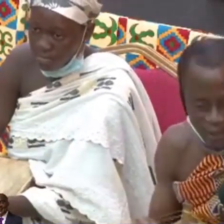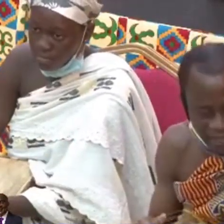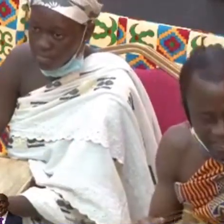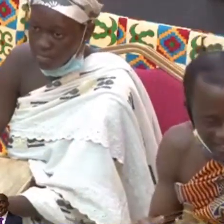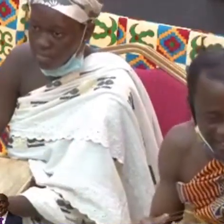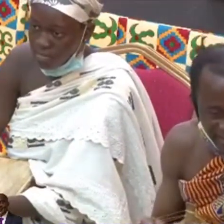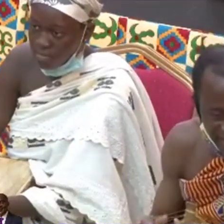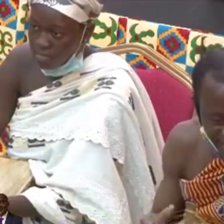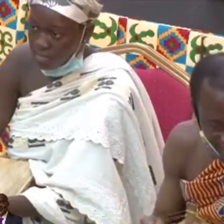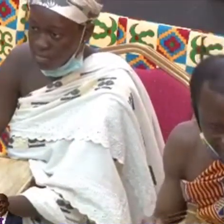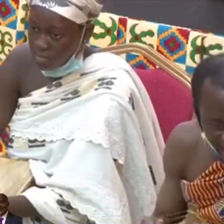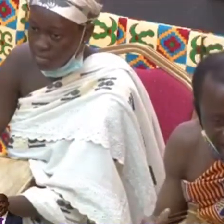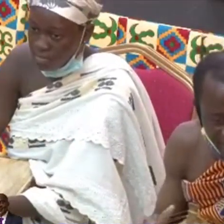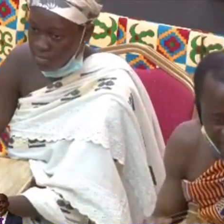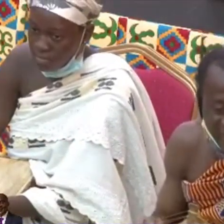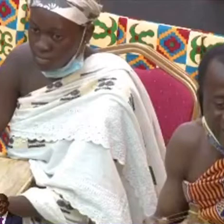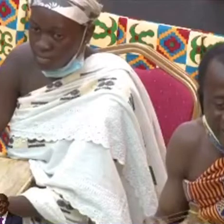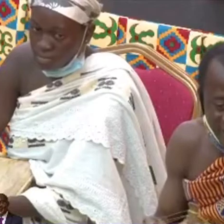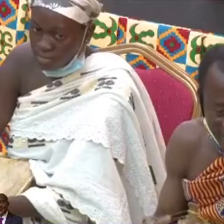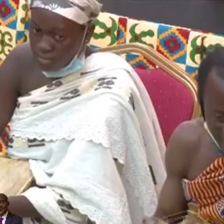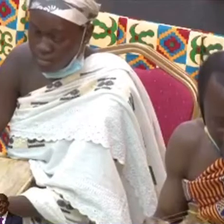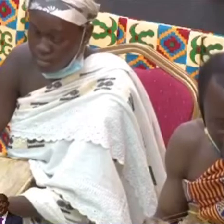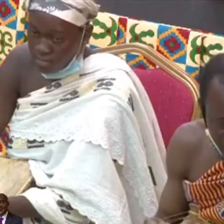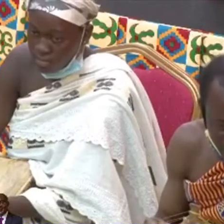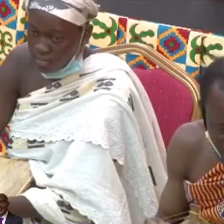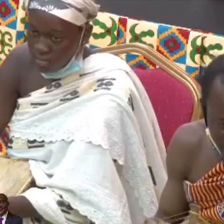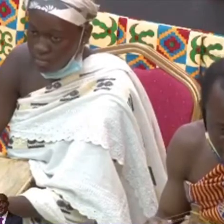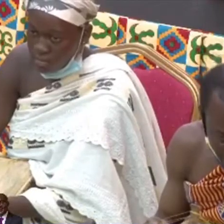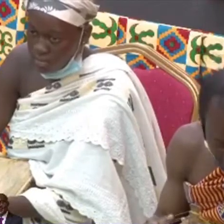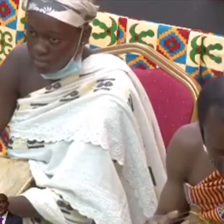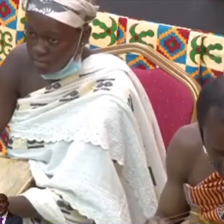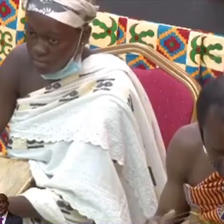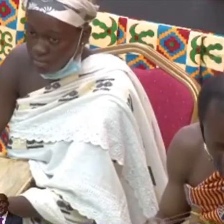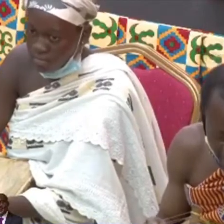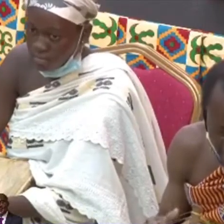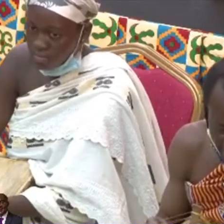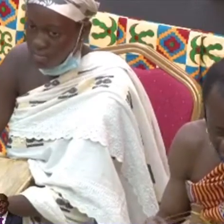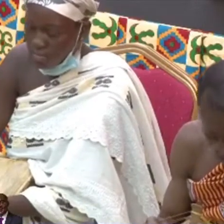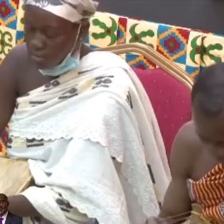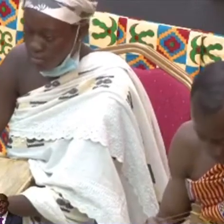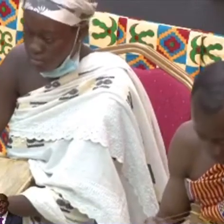The other sunny babyano. I was what done a dear.